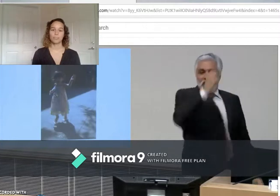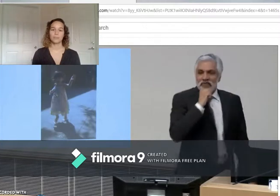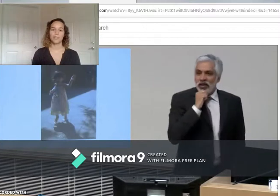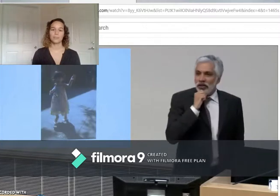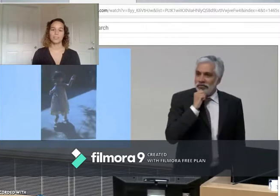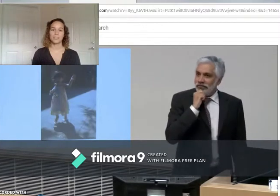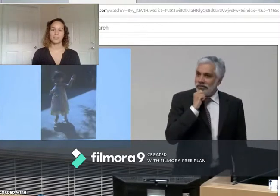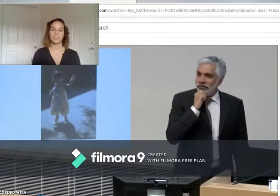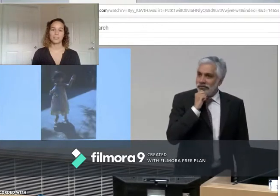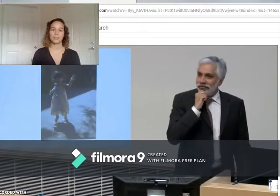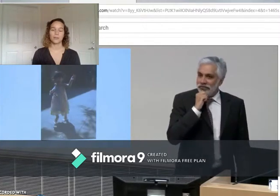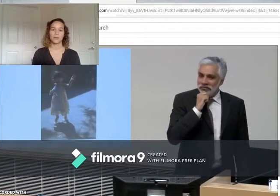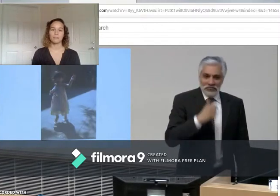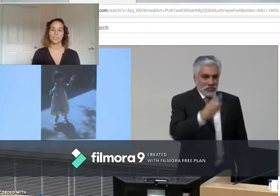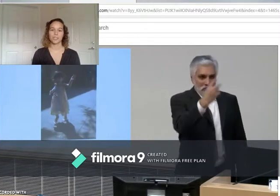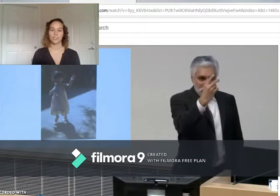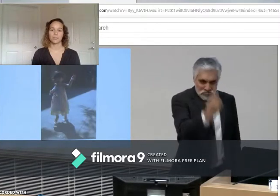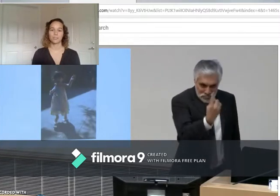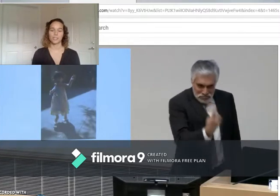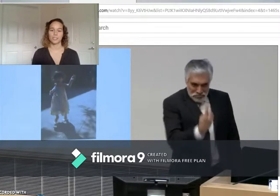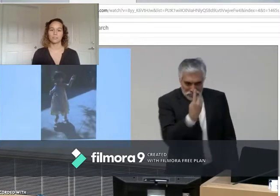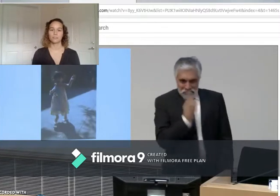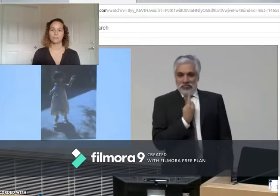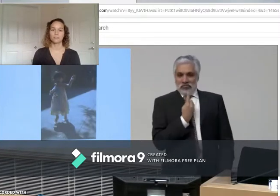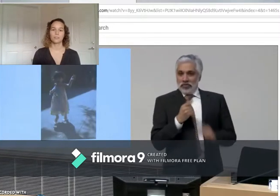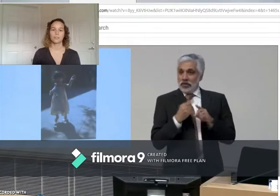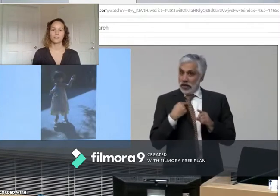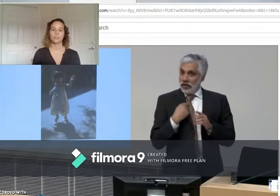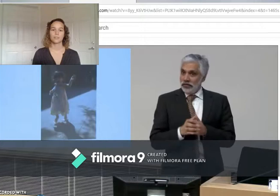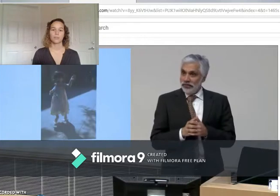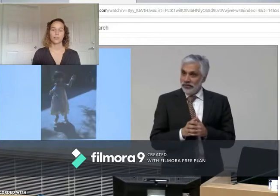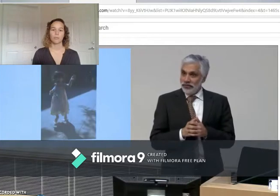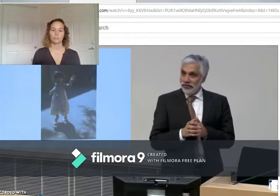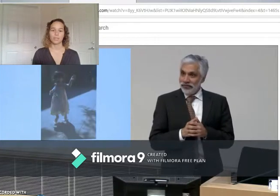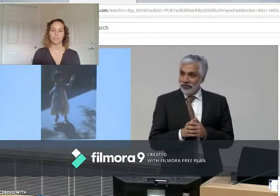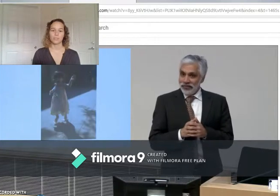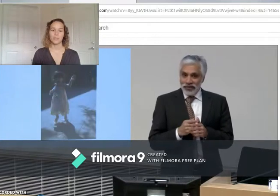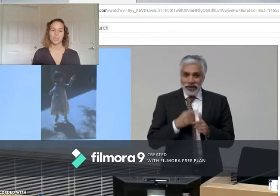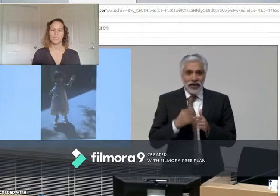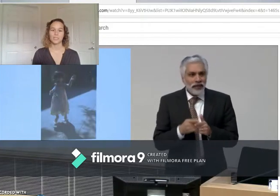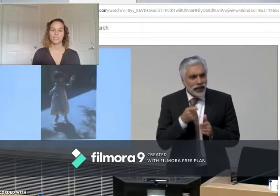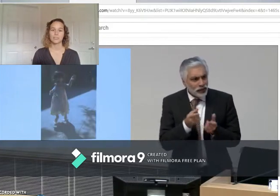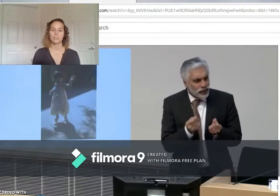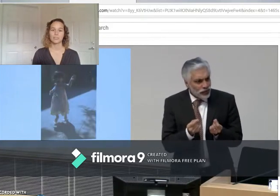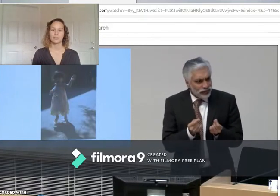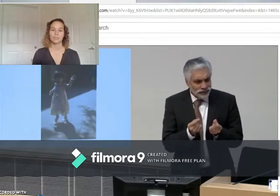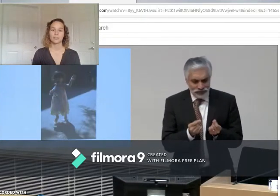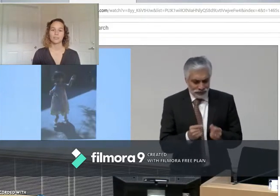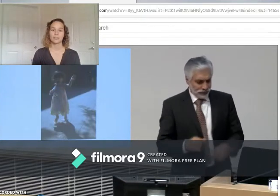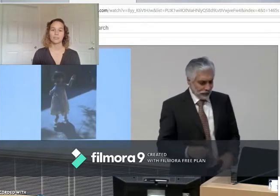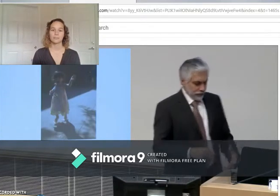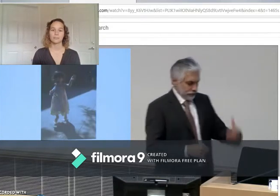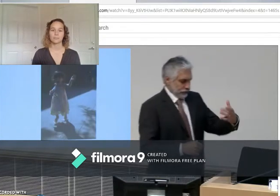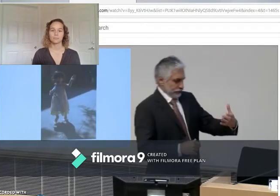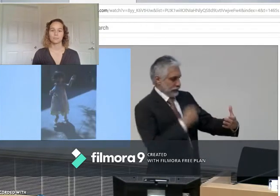She walked back up the stairs, grabbed Tasha, and walked back down to me.